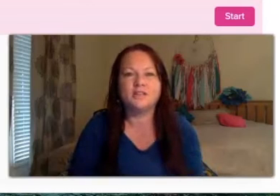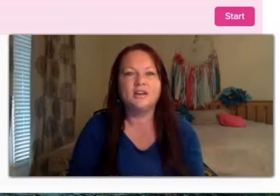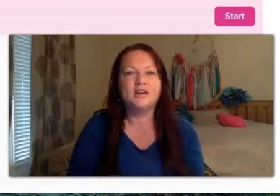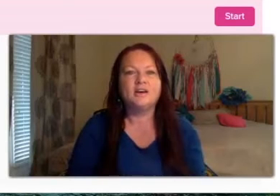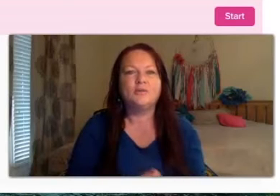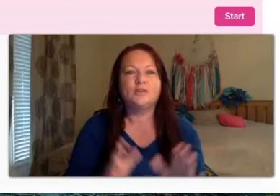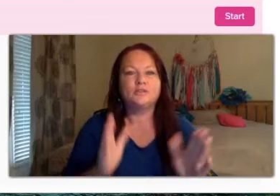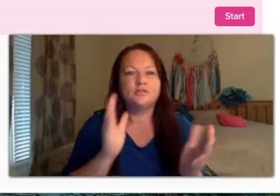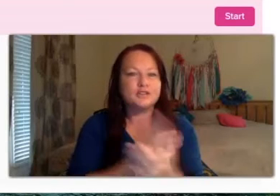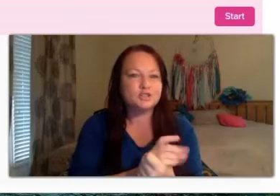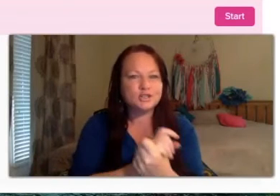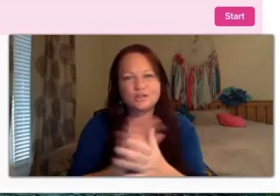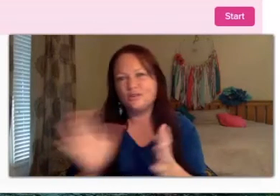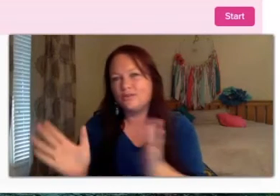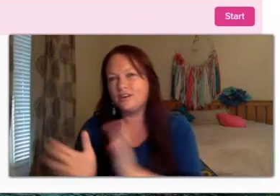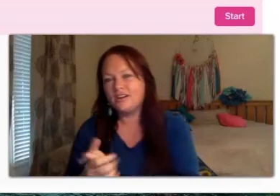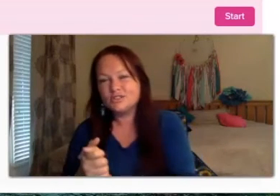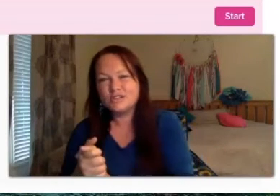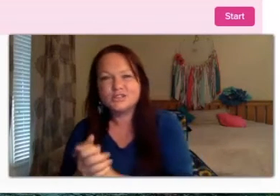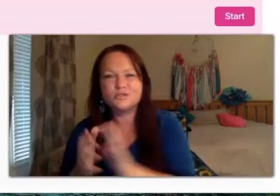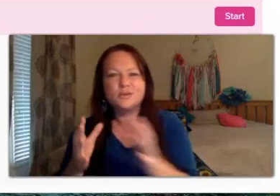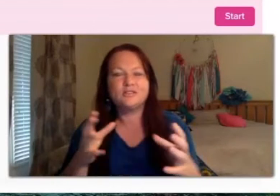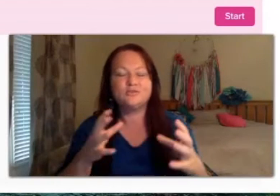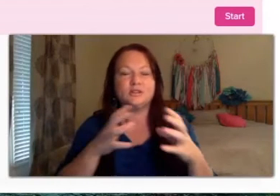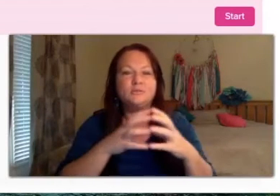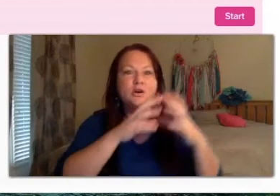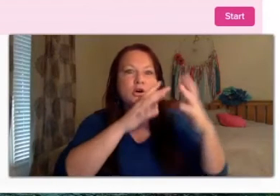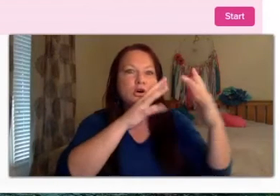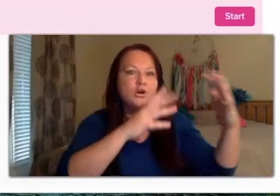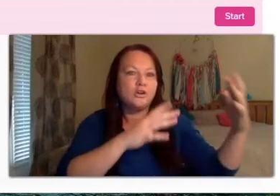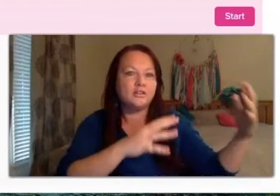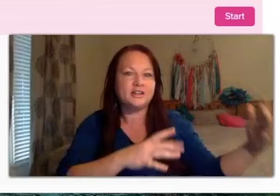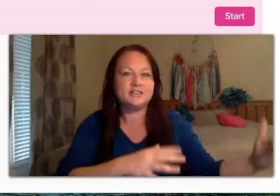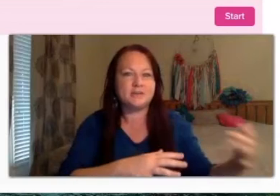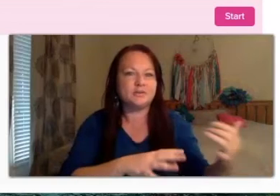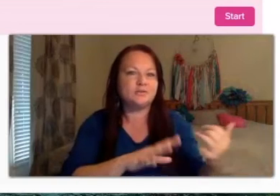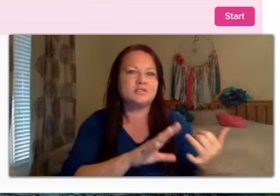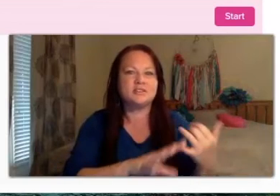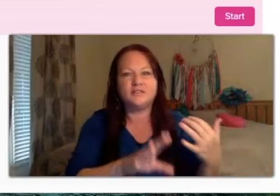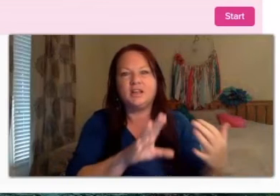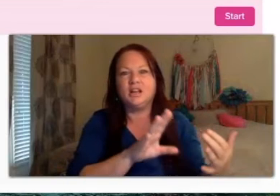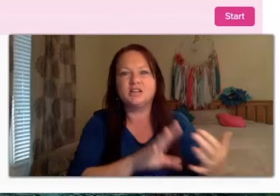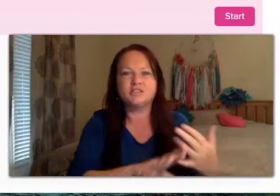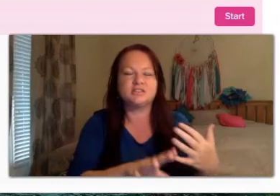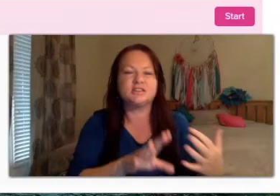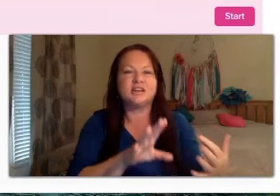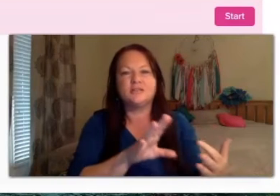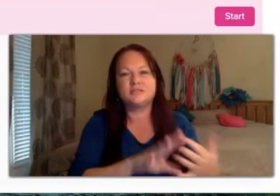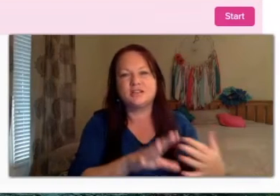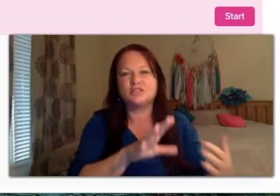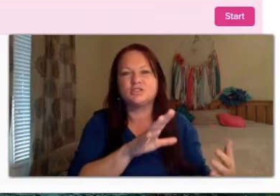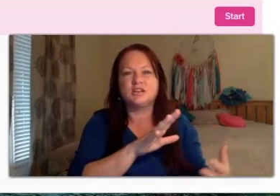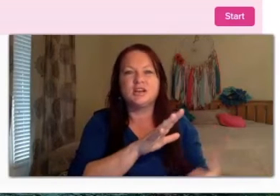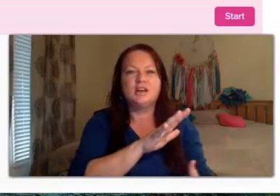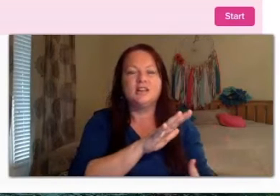with whether you're very structured or very unstructured, whether you really want all the in-depth course stuff, the English, the sign language,